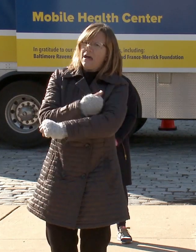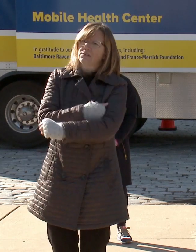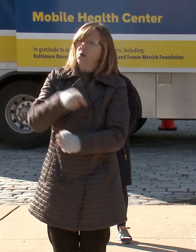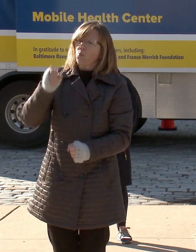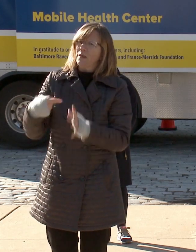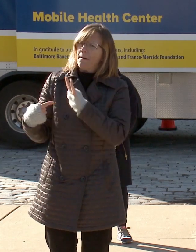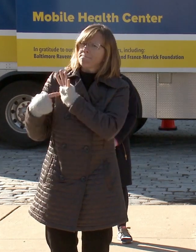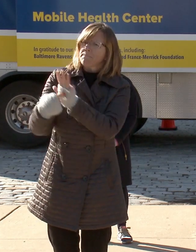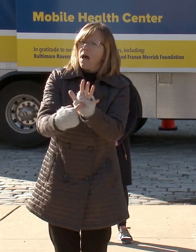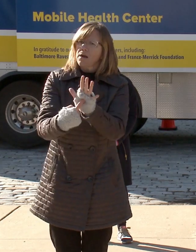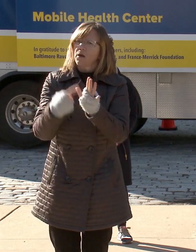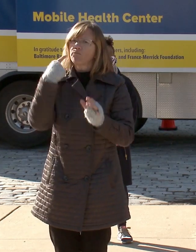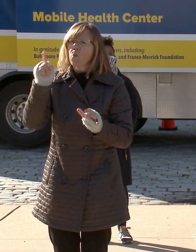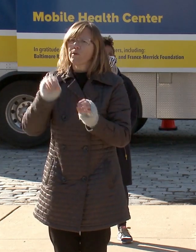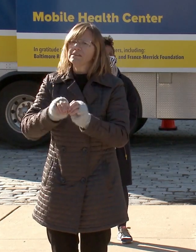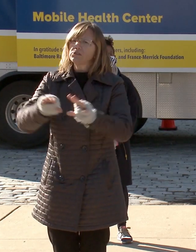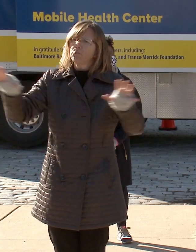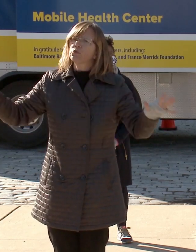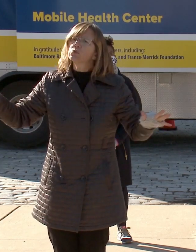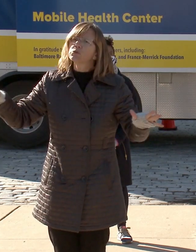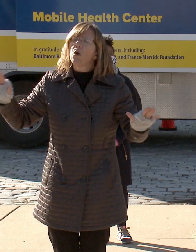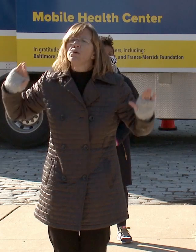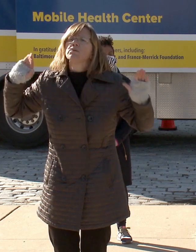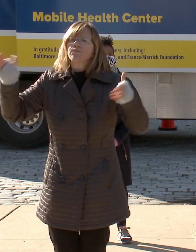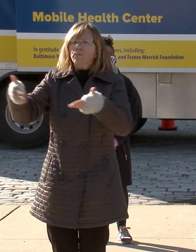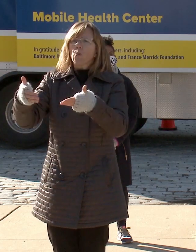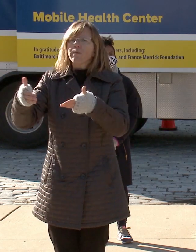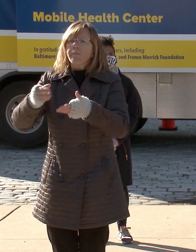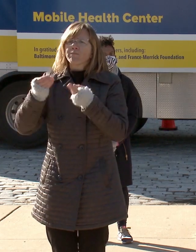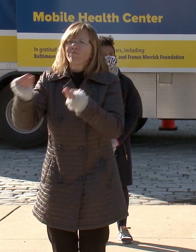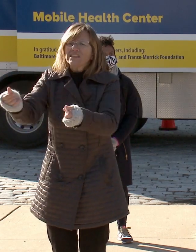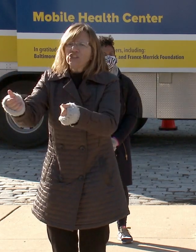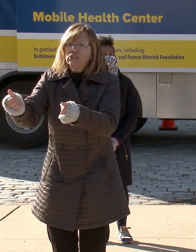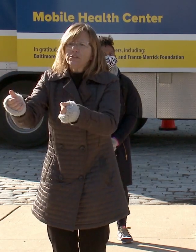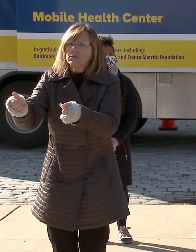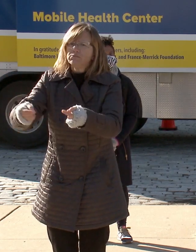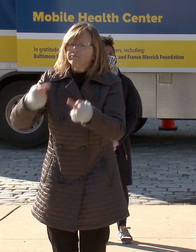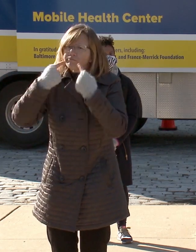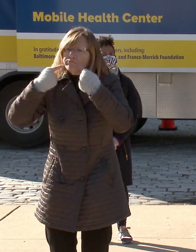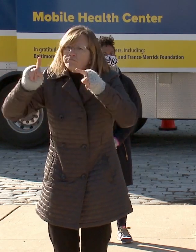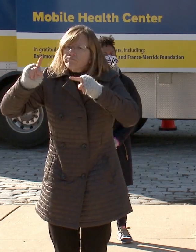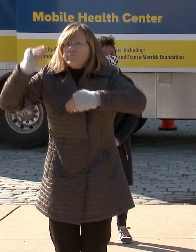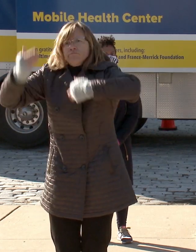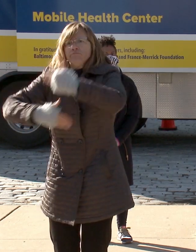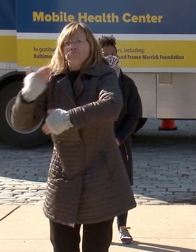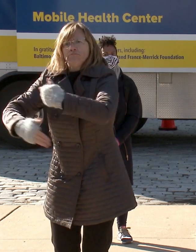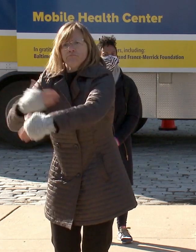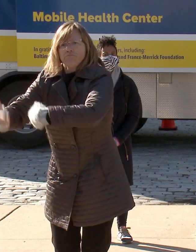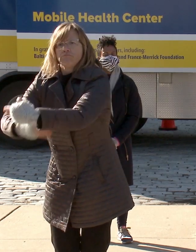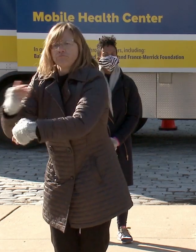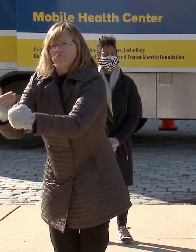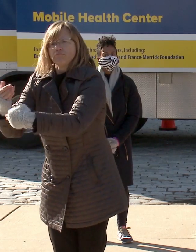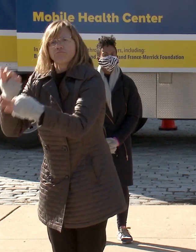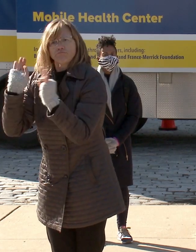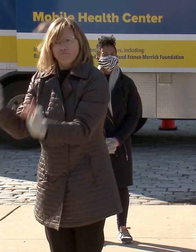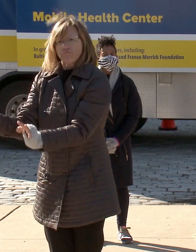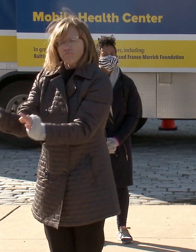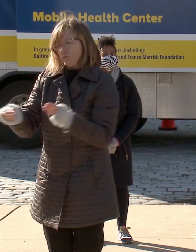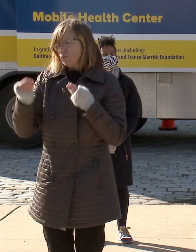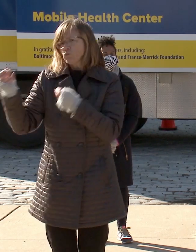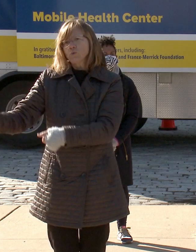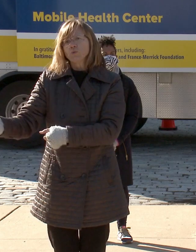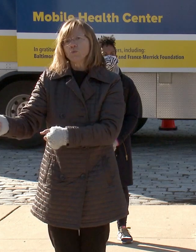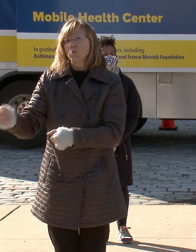distribution, focus on efficient and accessible vaccination strategies that put equity and harm reduction at the forefront of policy